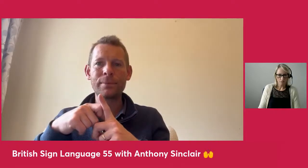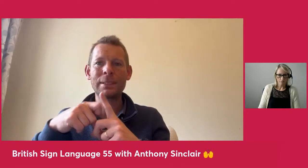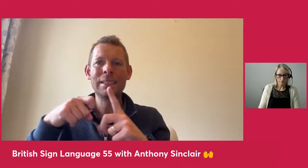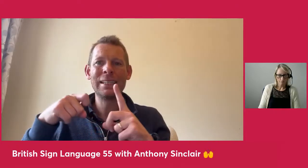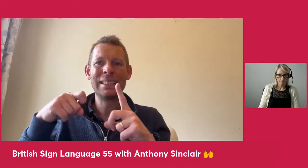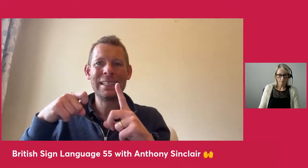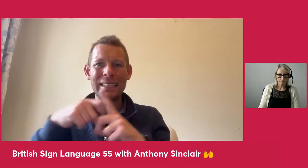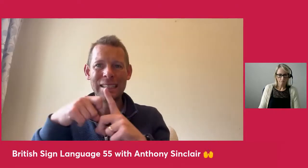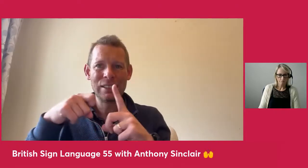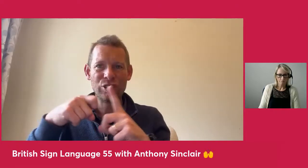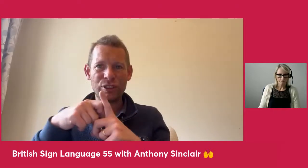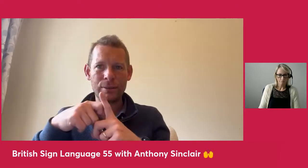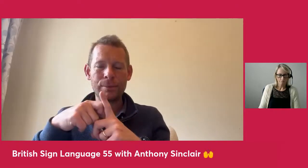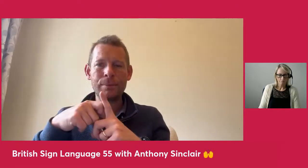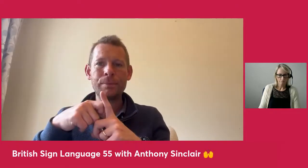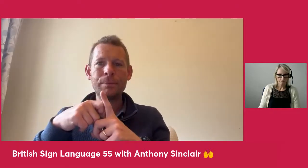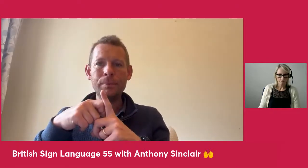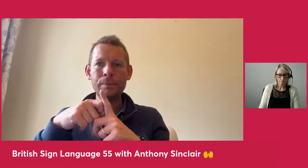kitchen,